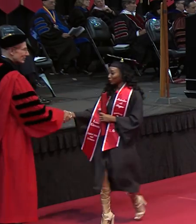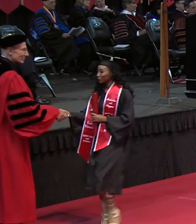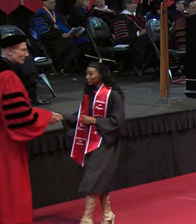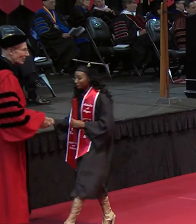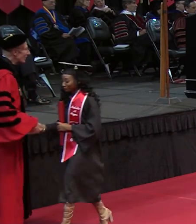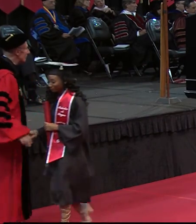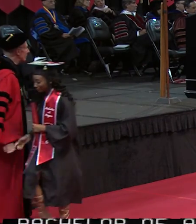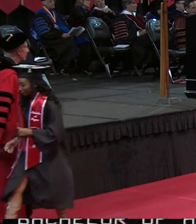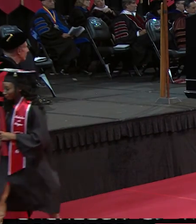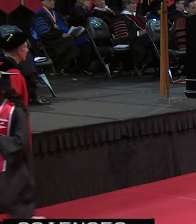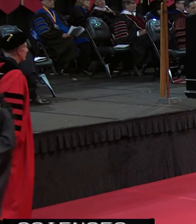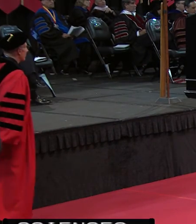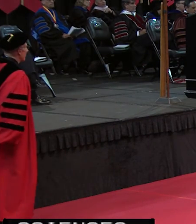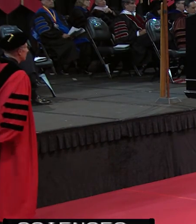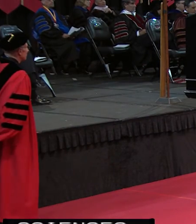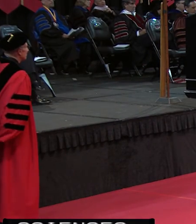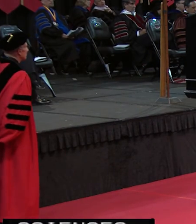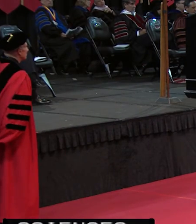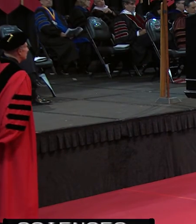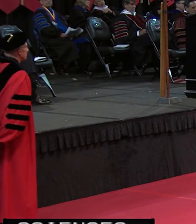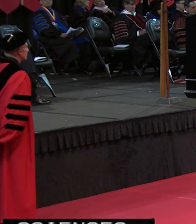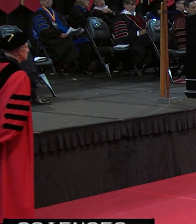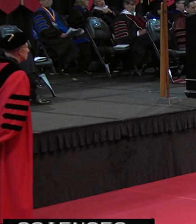Christian Perkins.